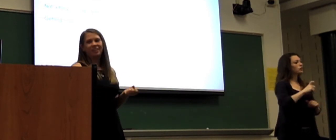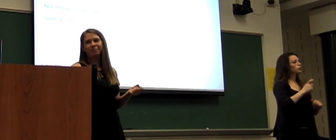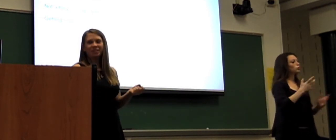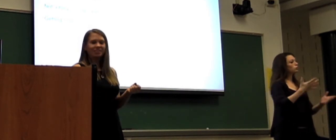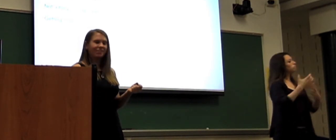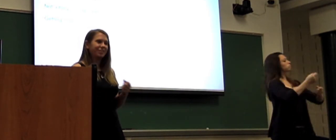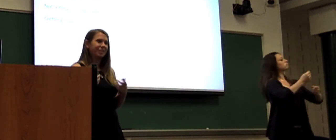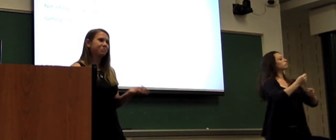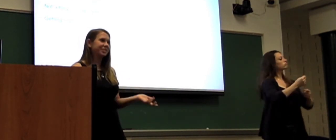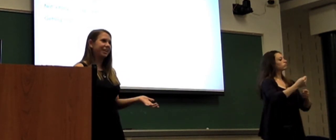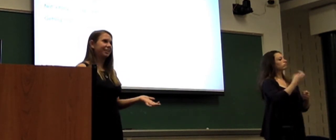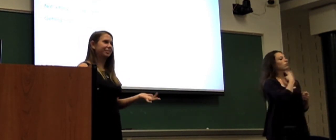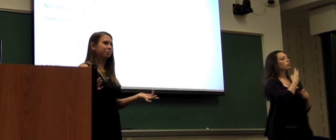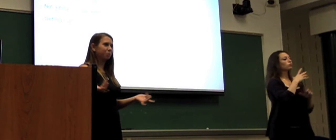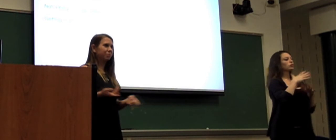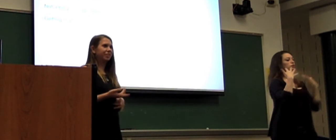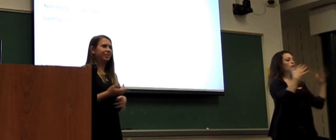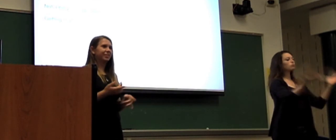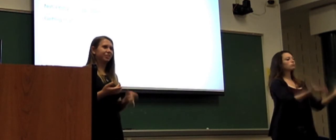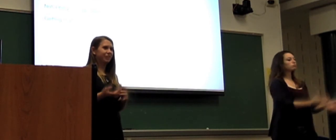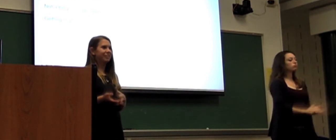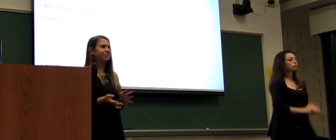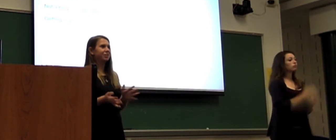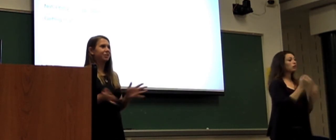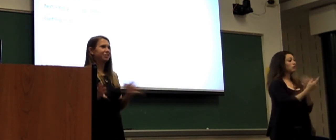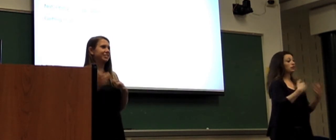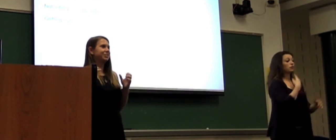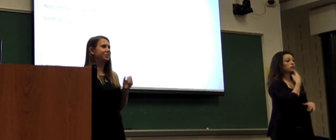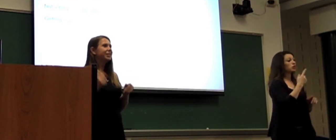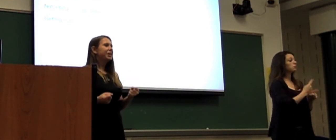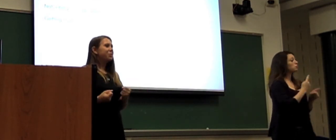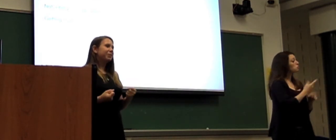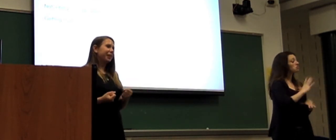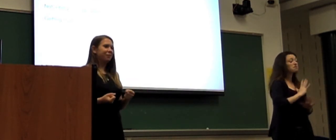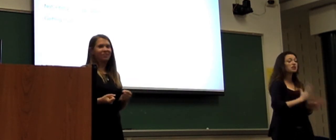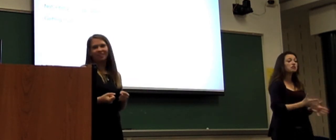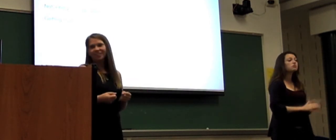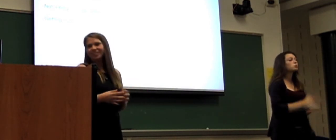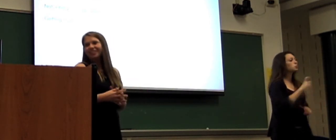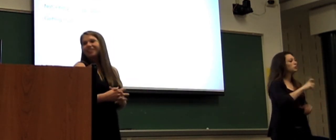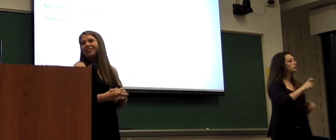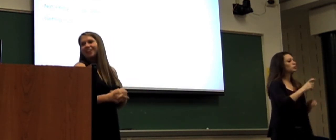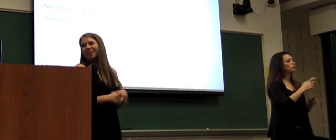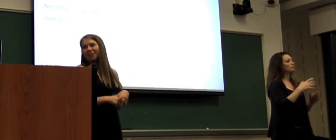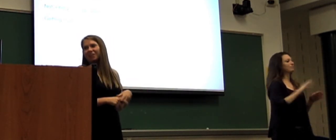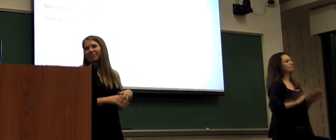more confident because everything I'm saying is appropriate and correct, so I just need to be louder.